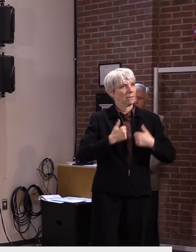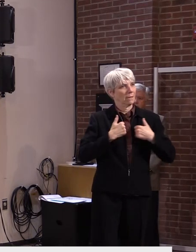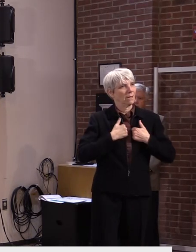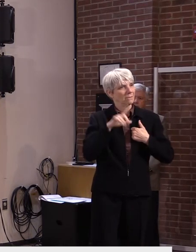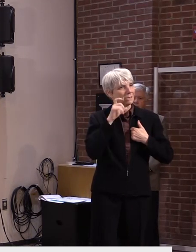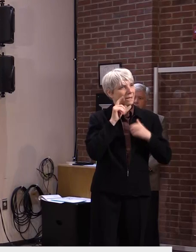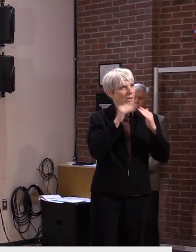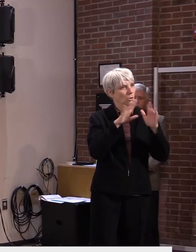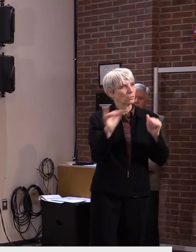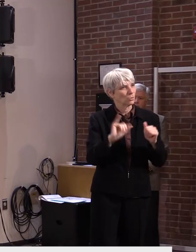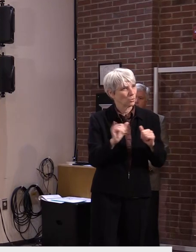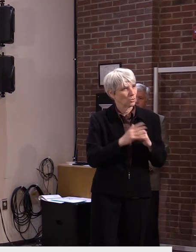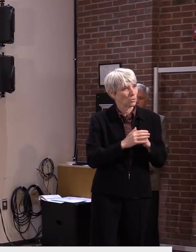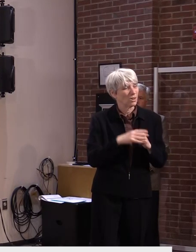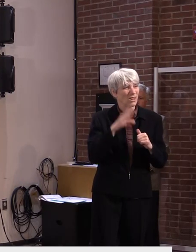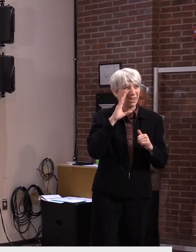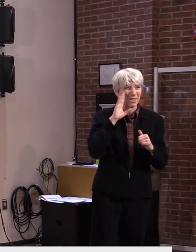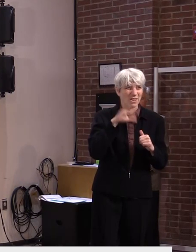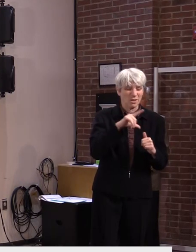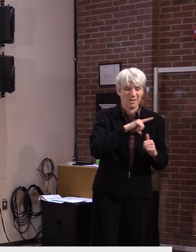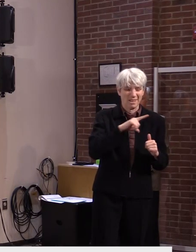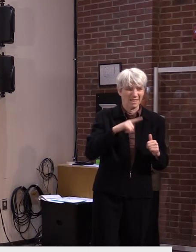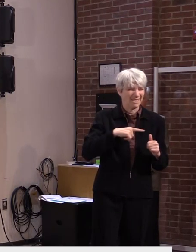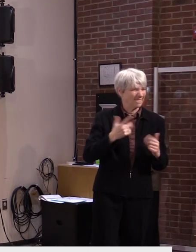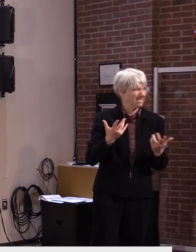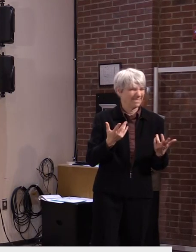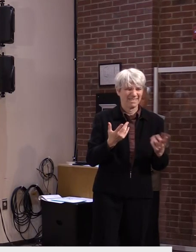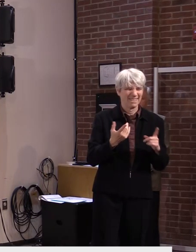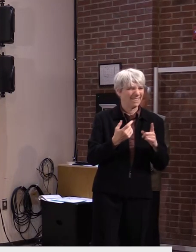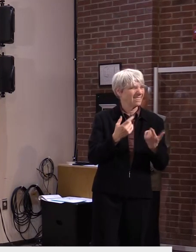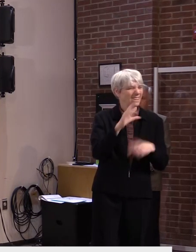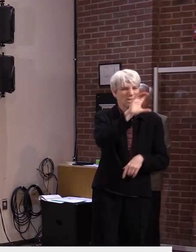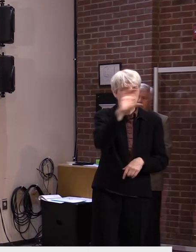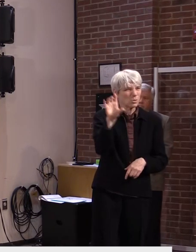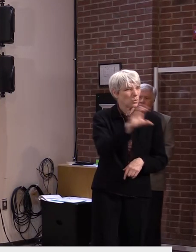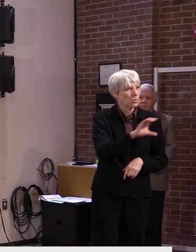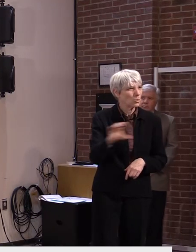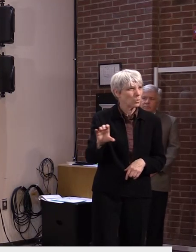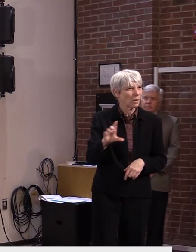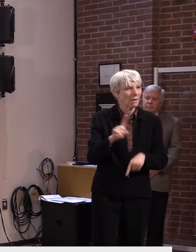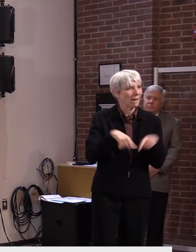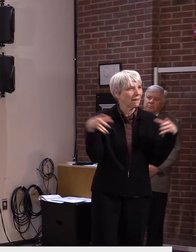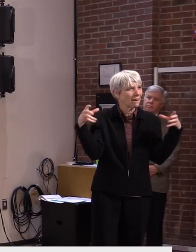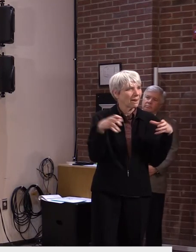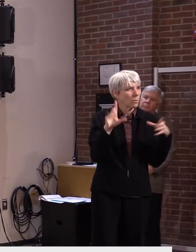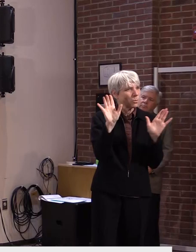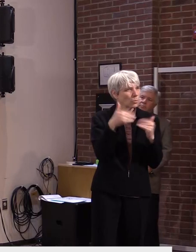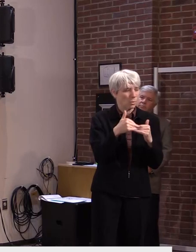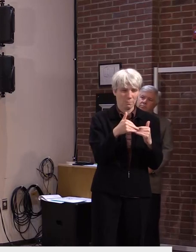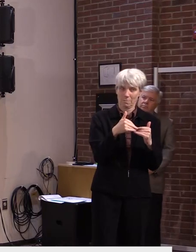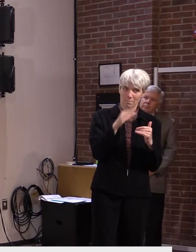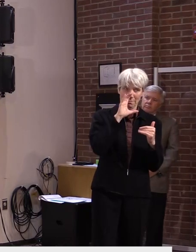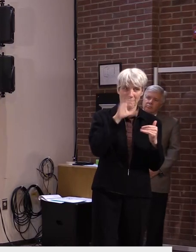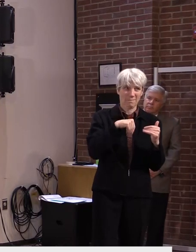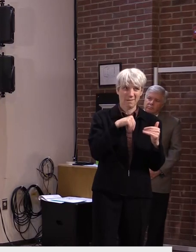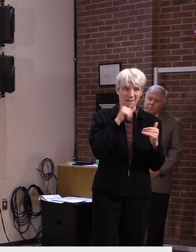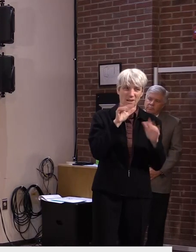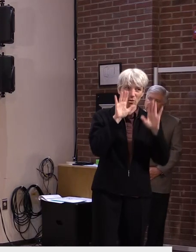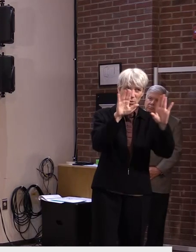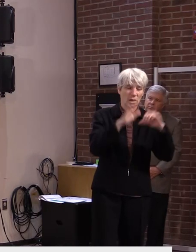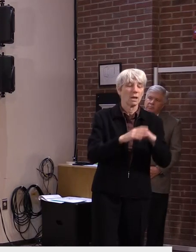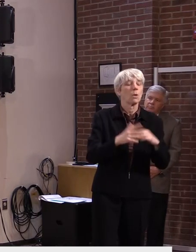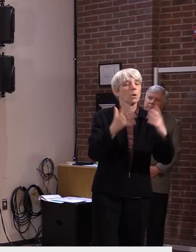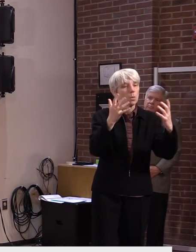the legislative sessions haven't been ideal, weren't ideal this past session at all. And we just need more people